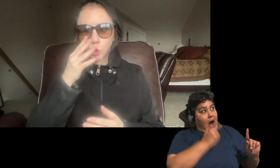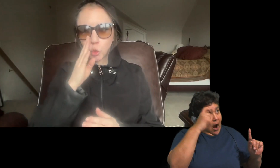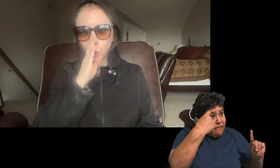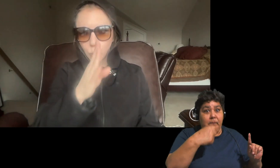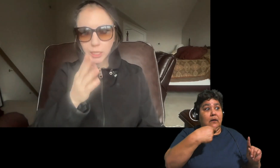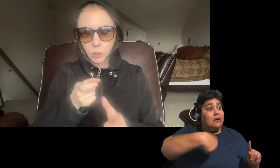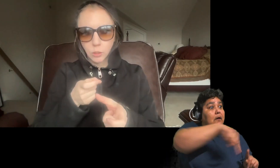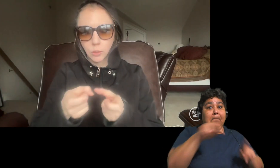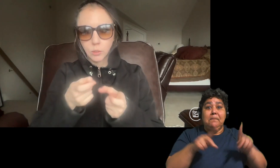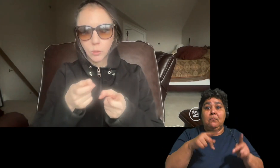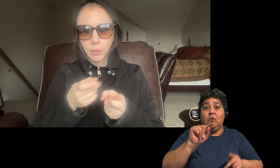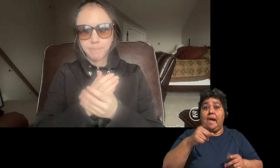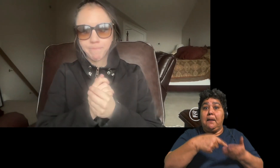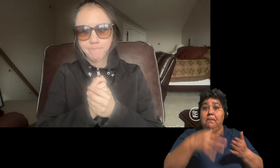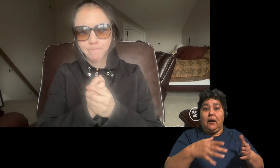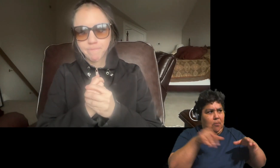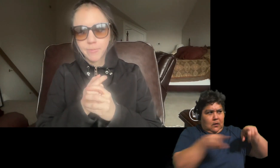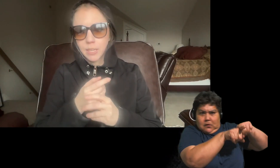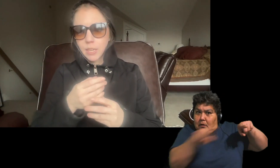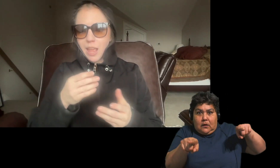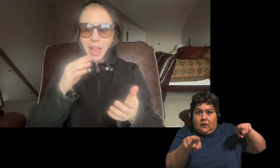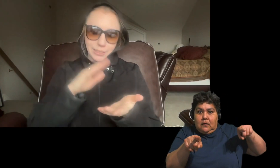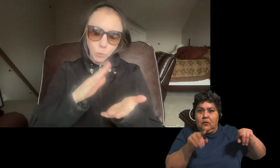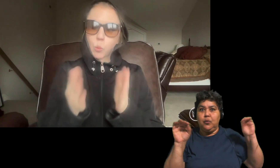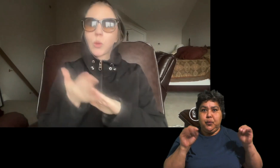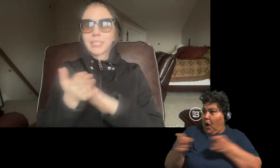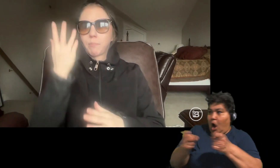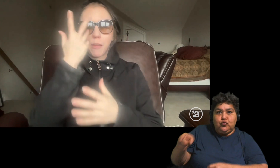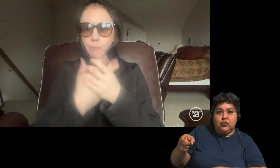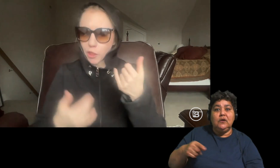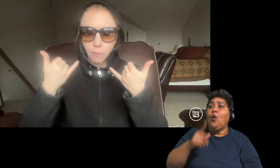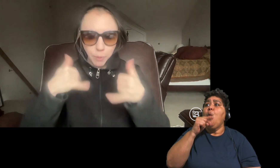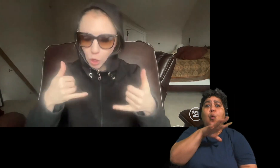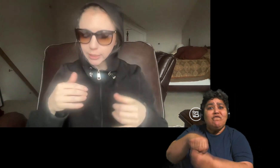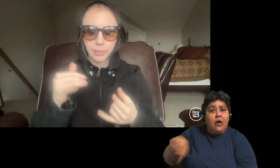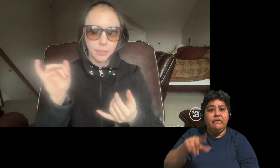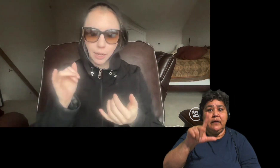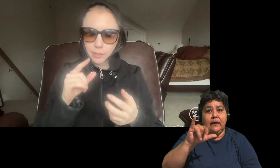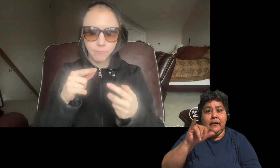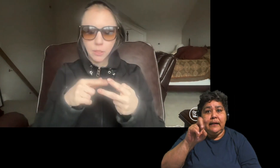really, one that operates outside direct control of taxpayers.